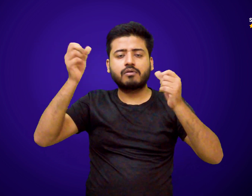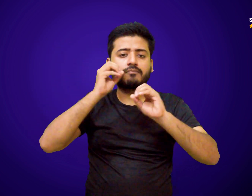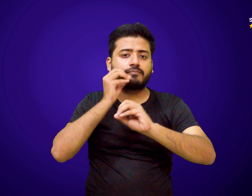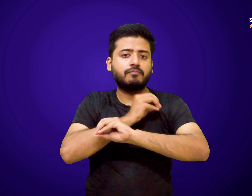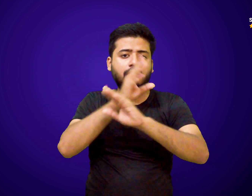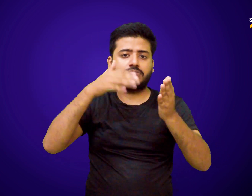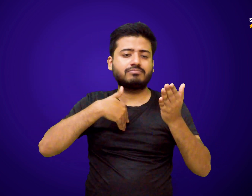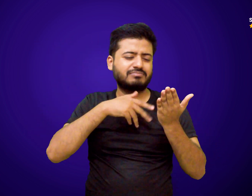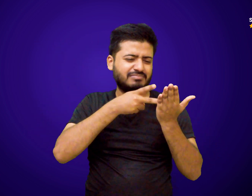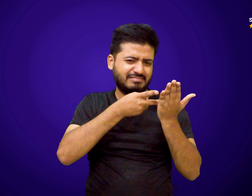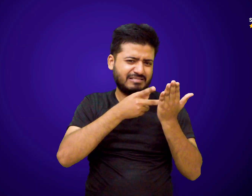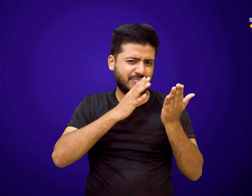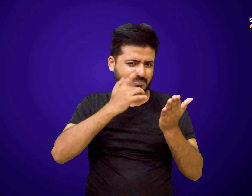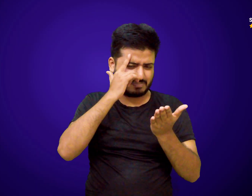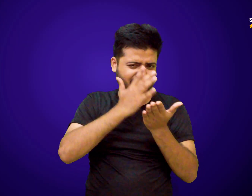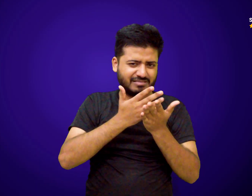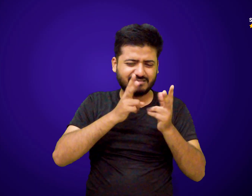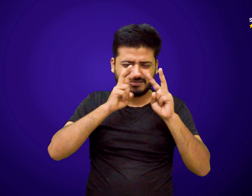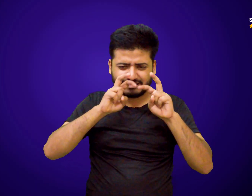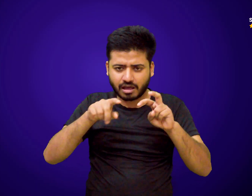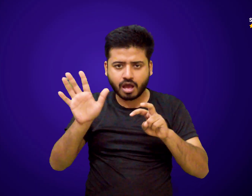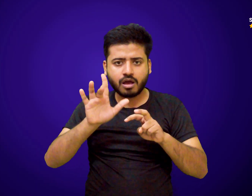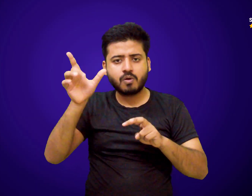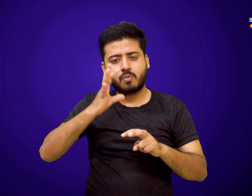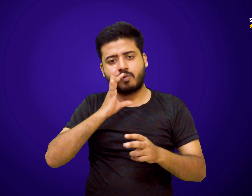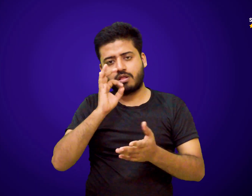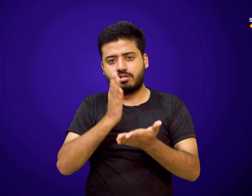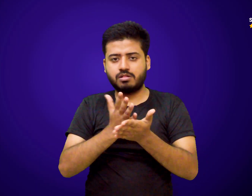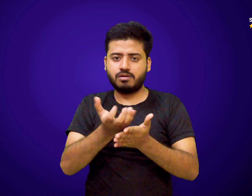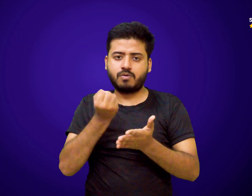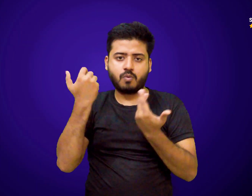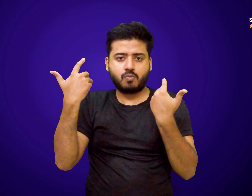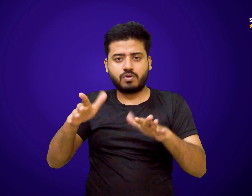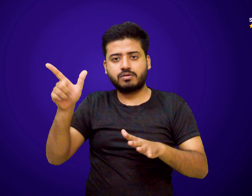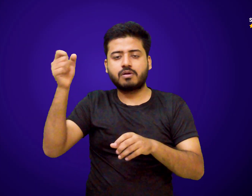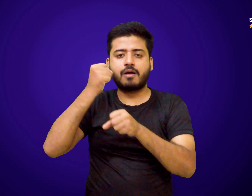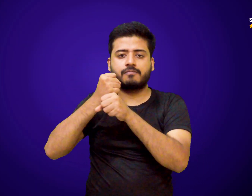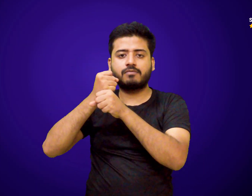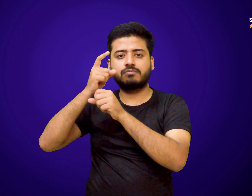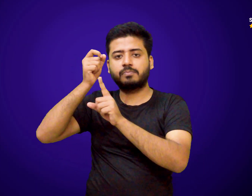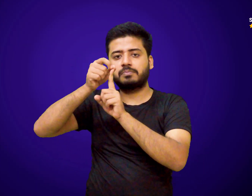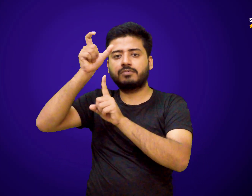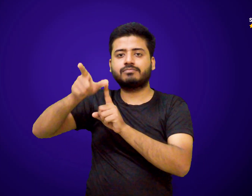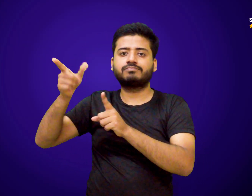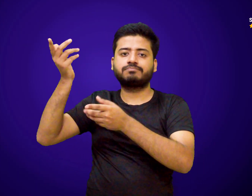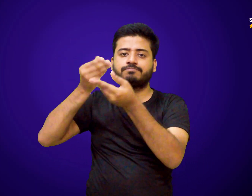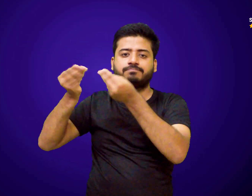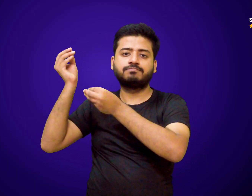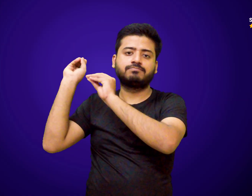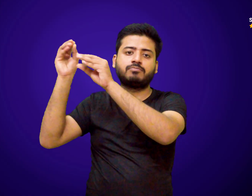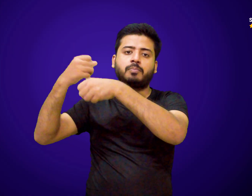marking. Passports with ECR status will have Emigration Check Required explicitly printed on the last